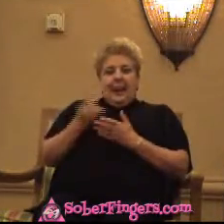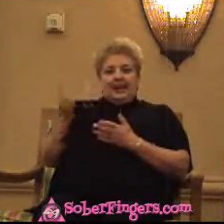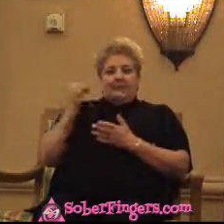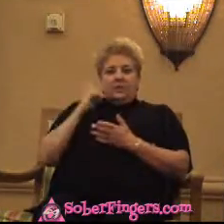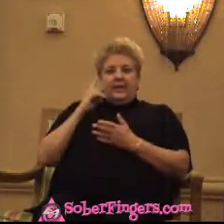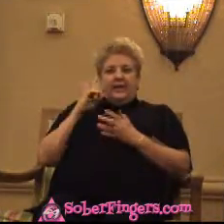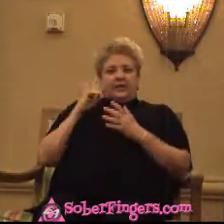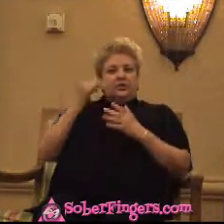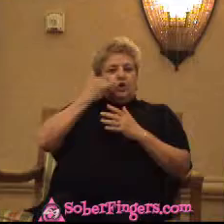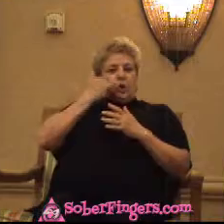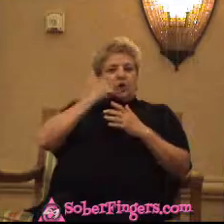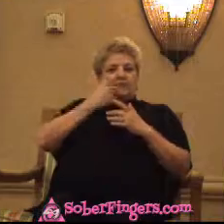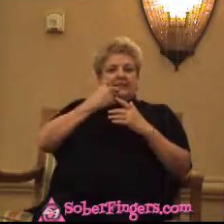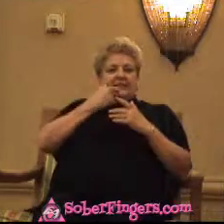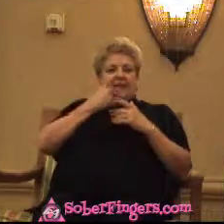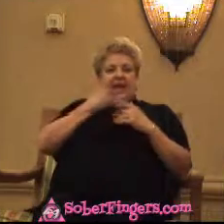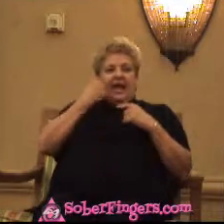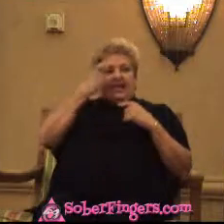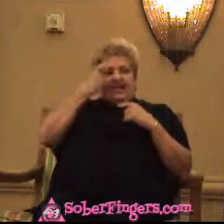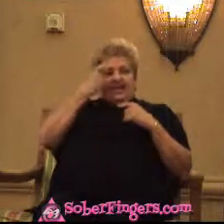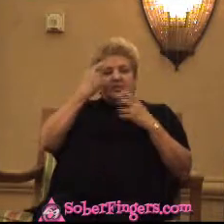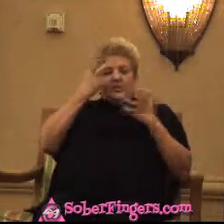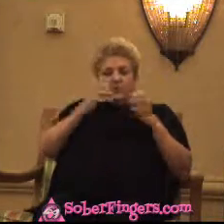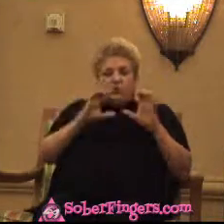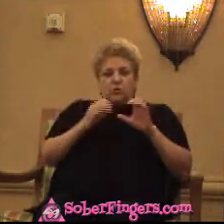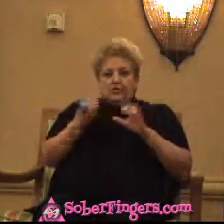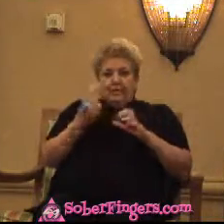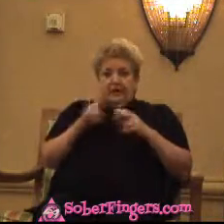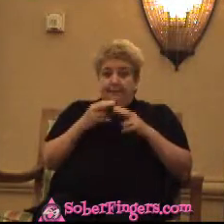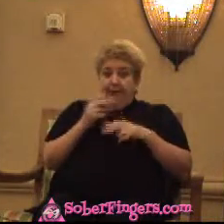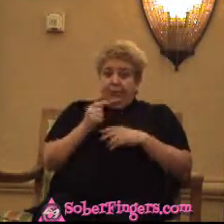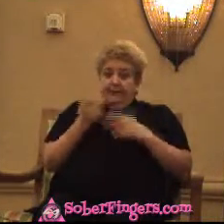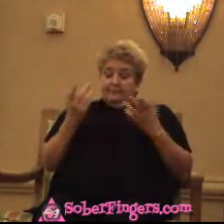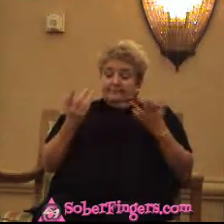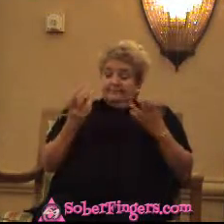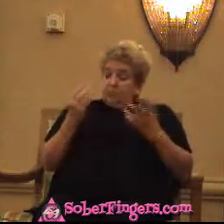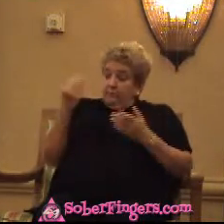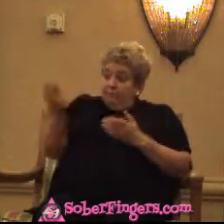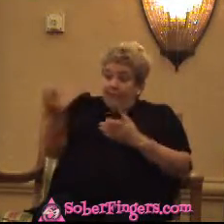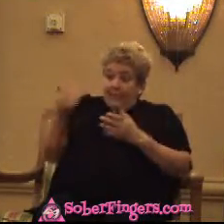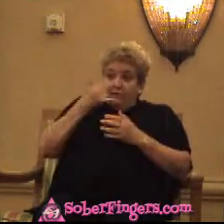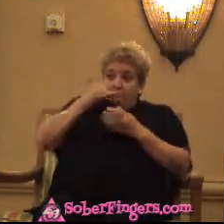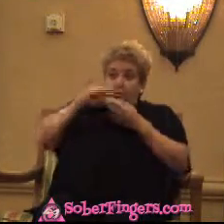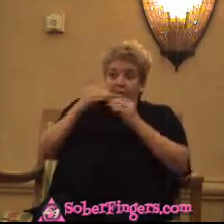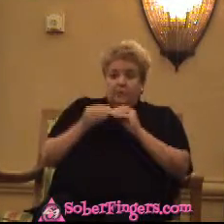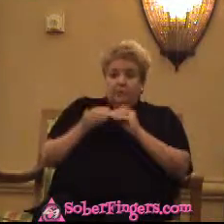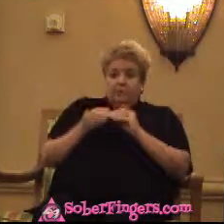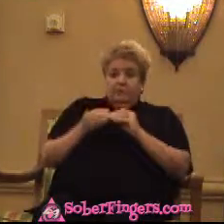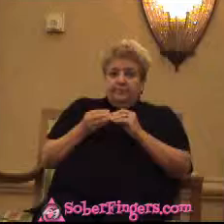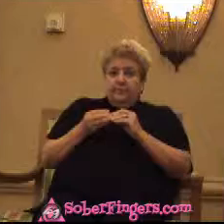for herself. I gave her some phone numbers and said, hey, a lot of people would like to hear from you. Call